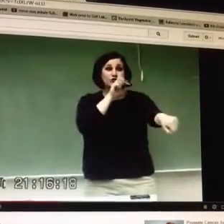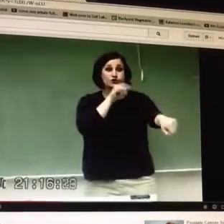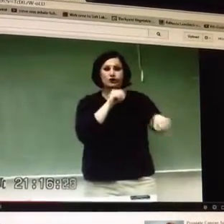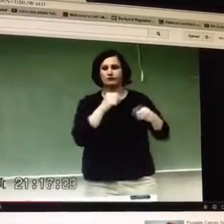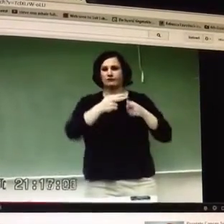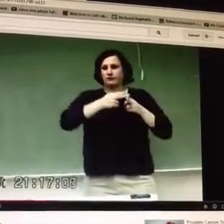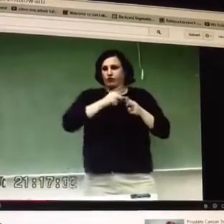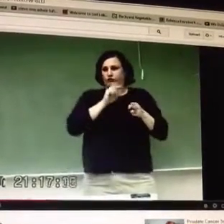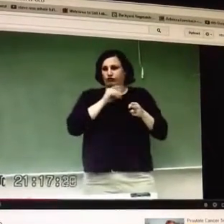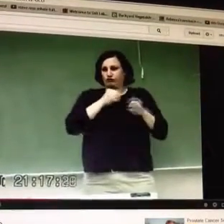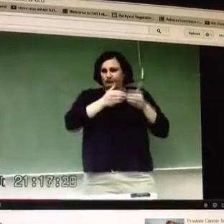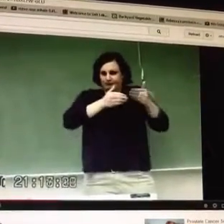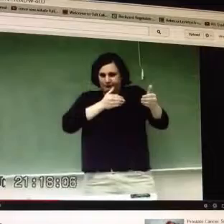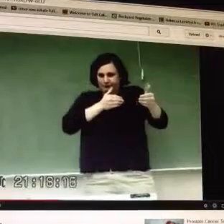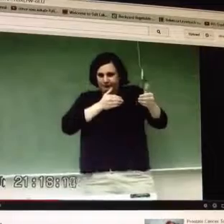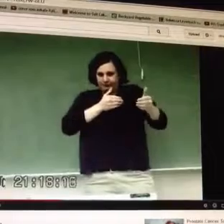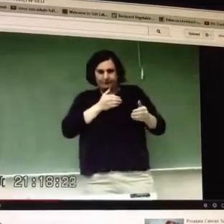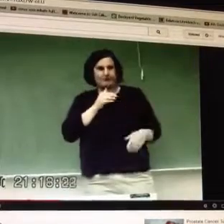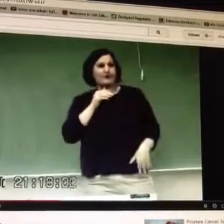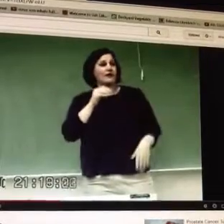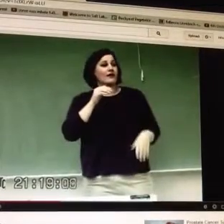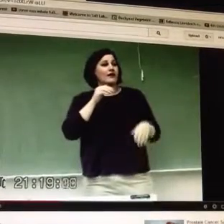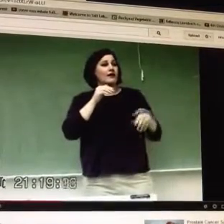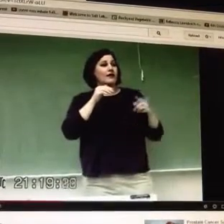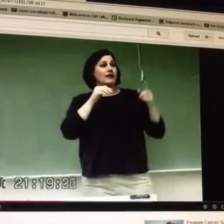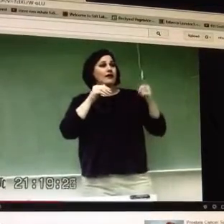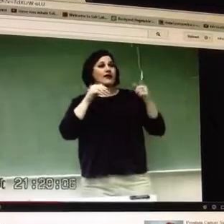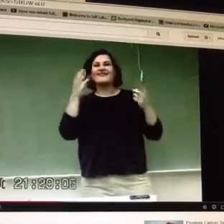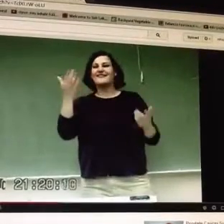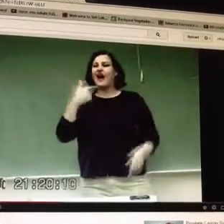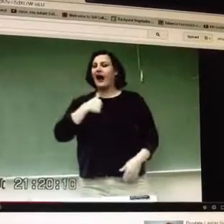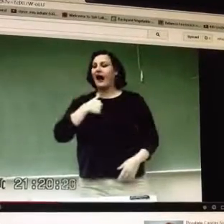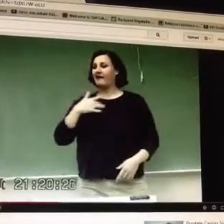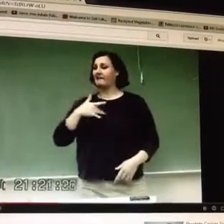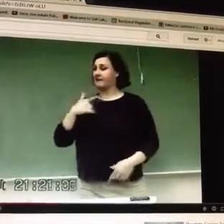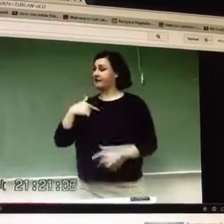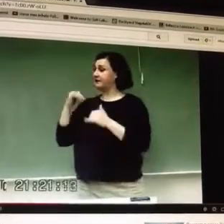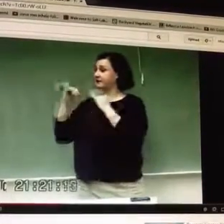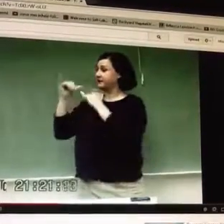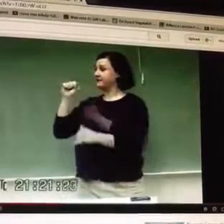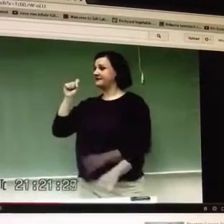I'm a very goal-oriented person.